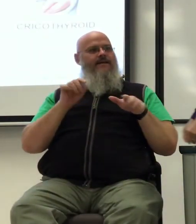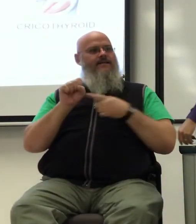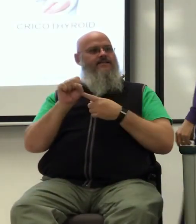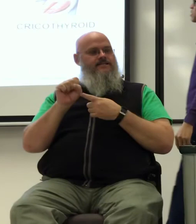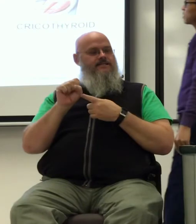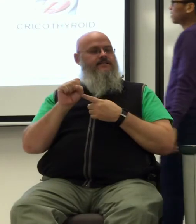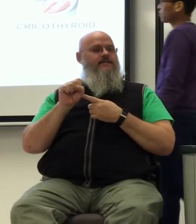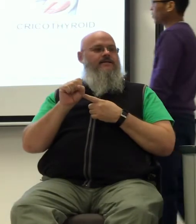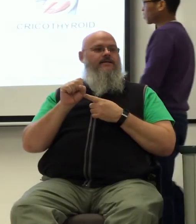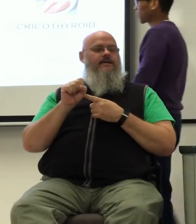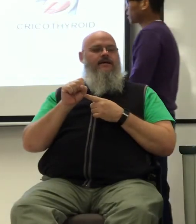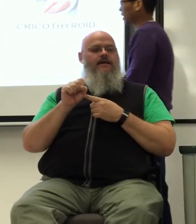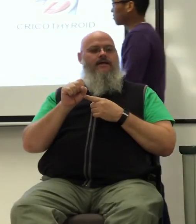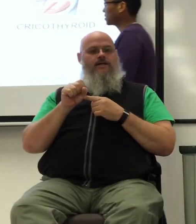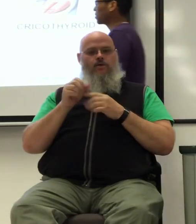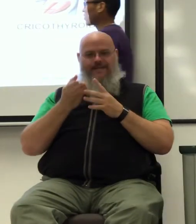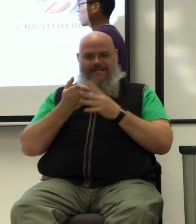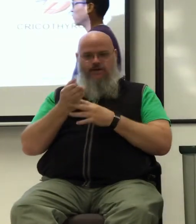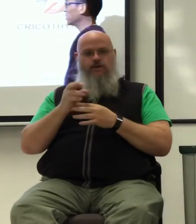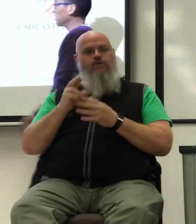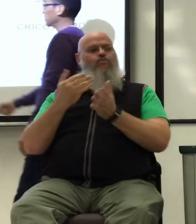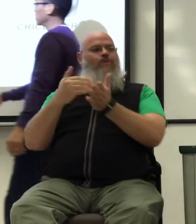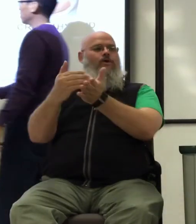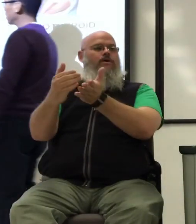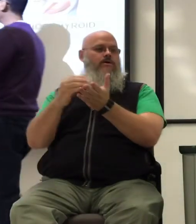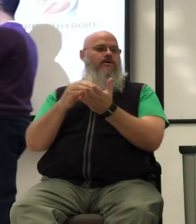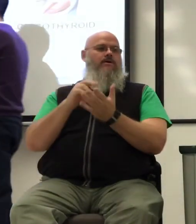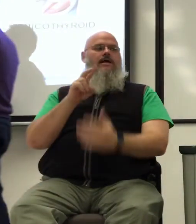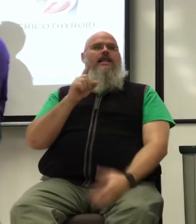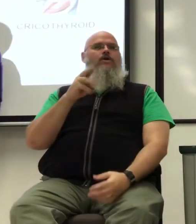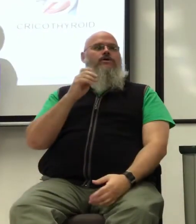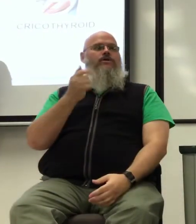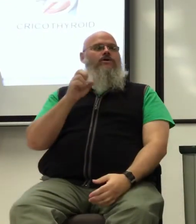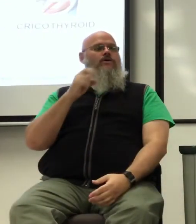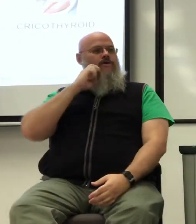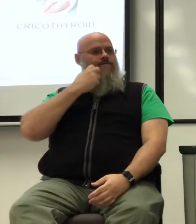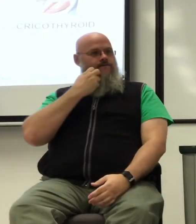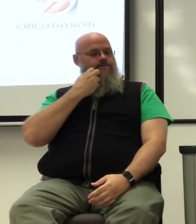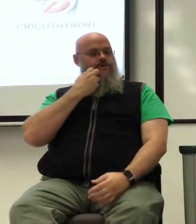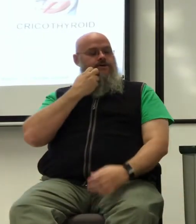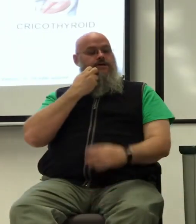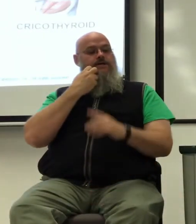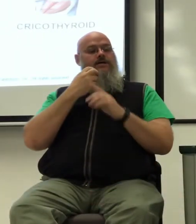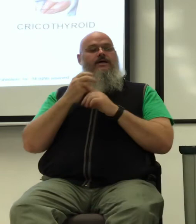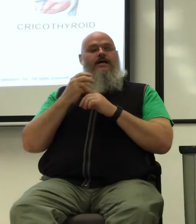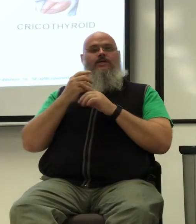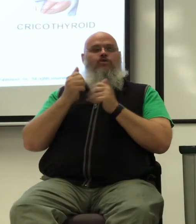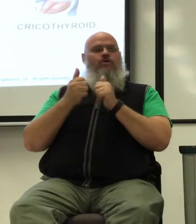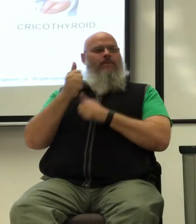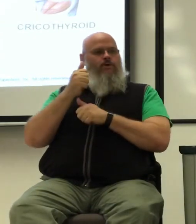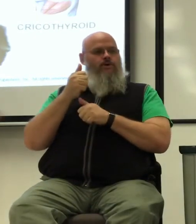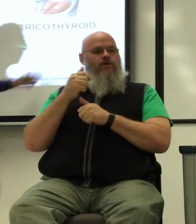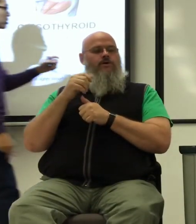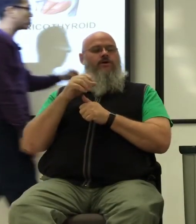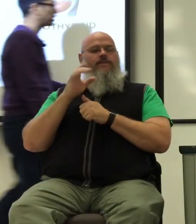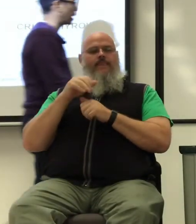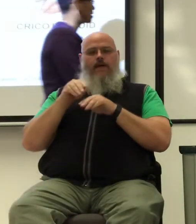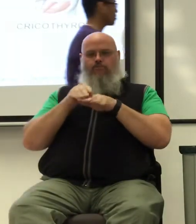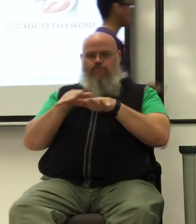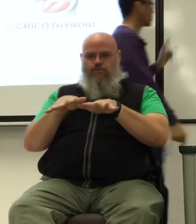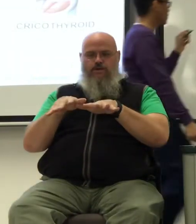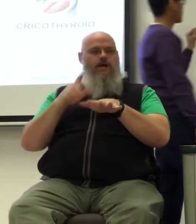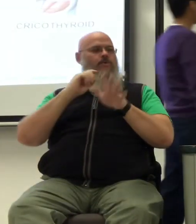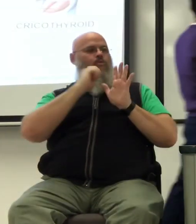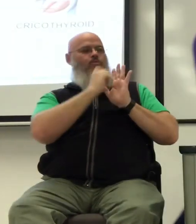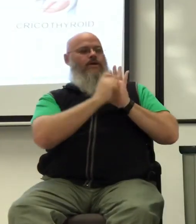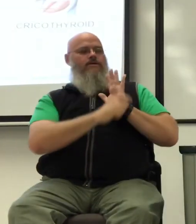vagus branches into the recurrent laryngeal nerve, which gives this superior laryngeal nerve branch. Let me just write that.